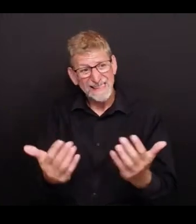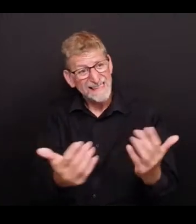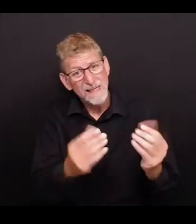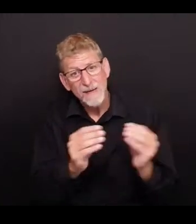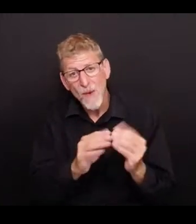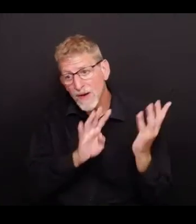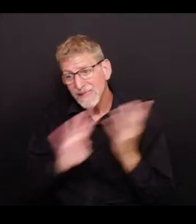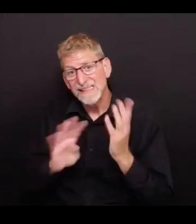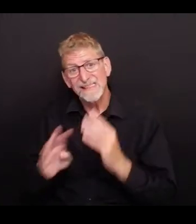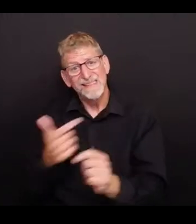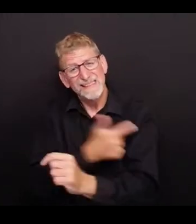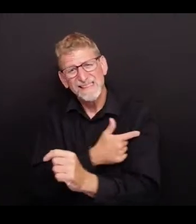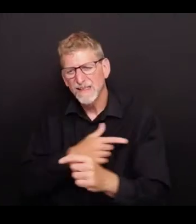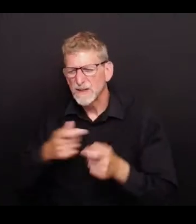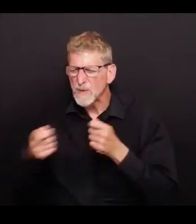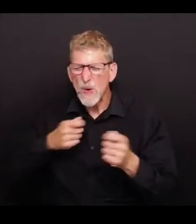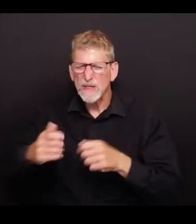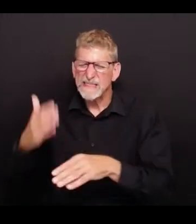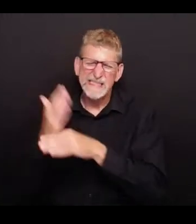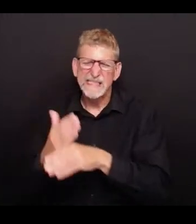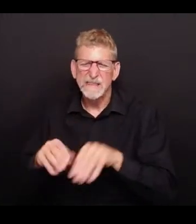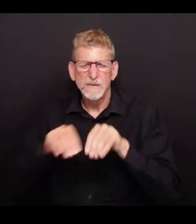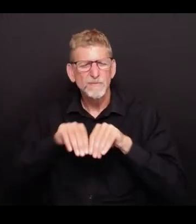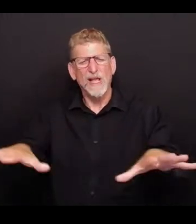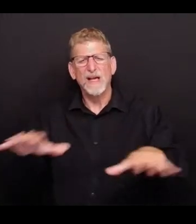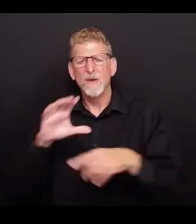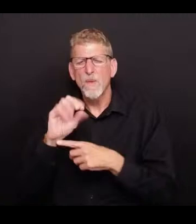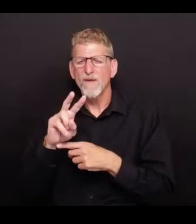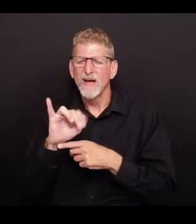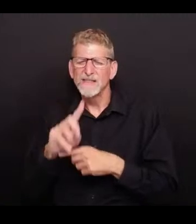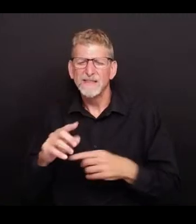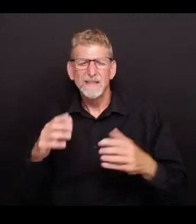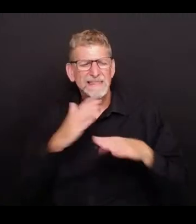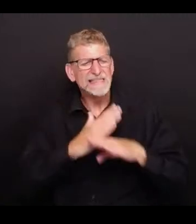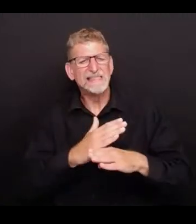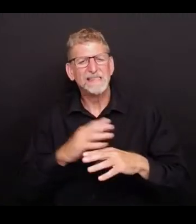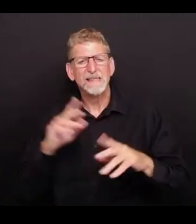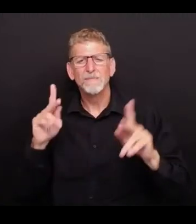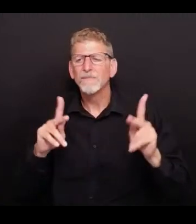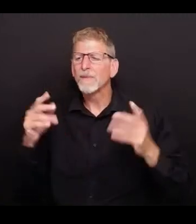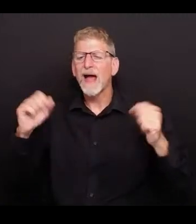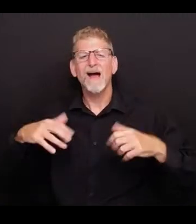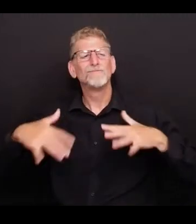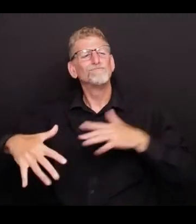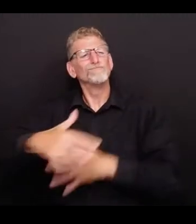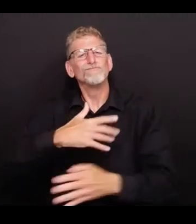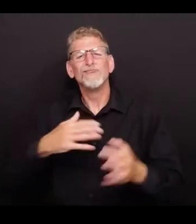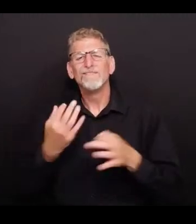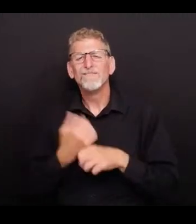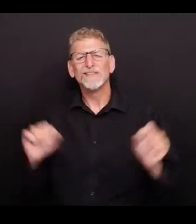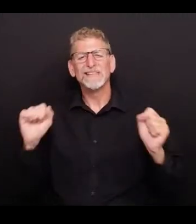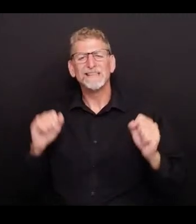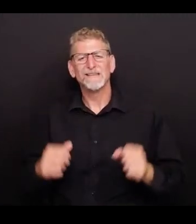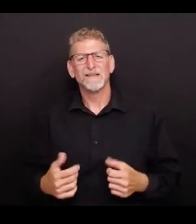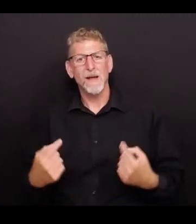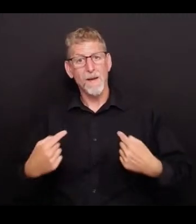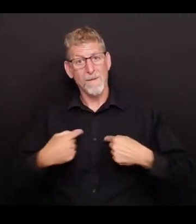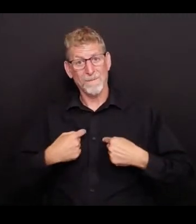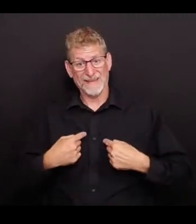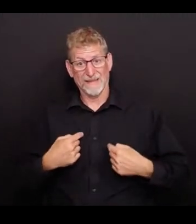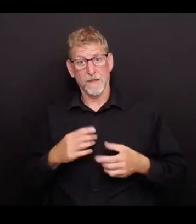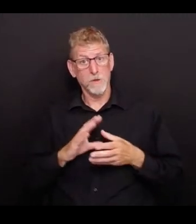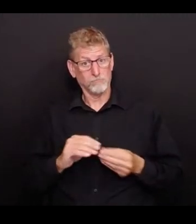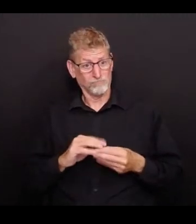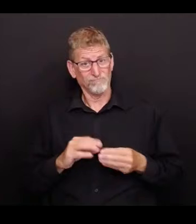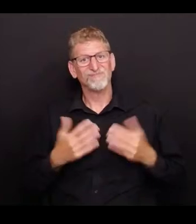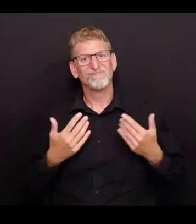reduce the spread of COVID-19 and be able to do more of the things we love with the people that we miss. And with that, I'll turn it over to